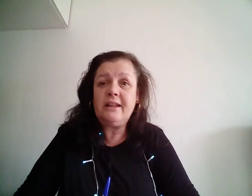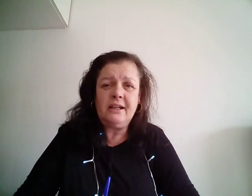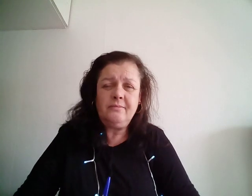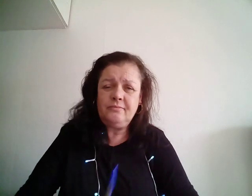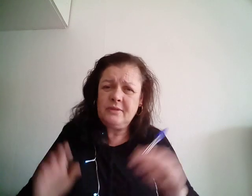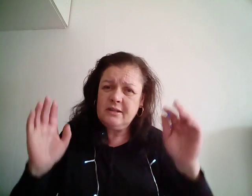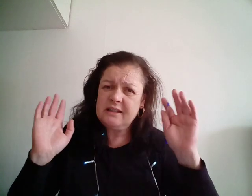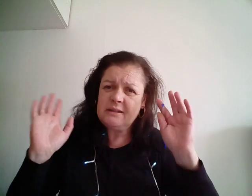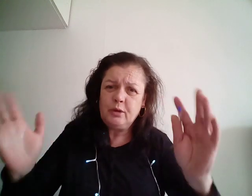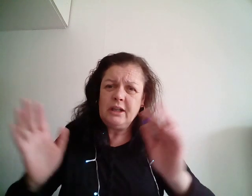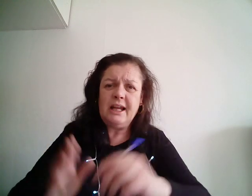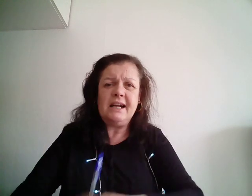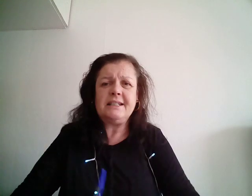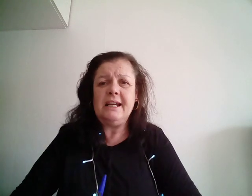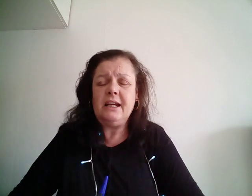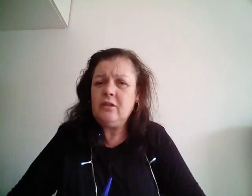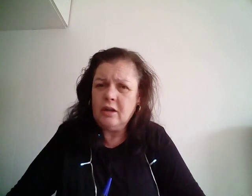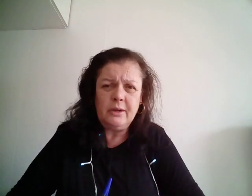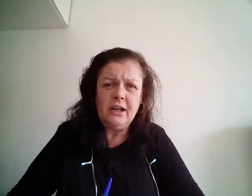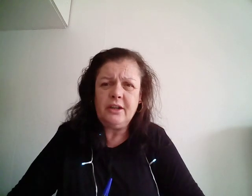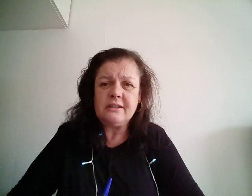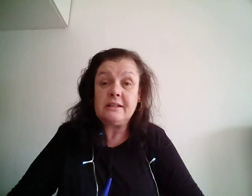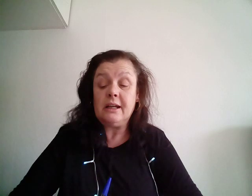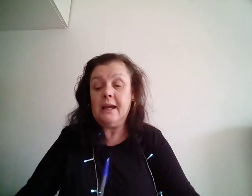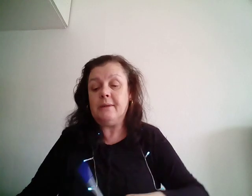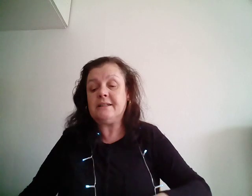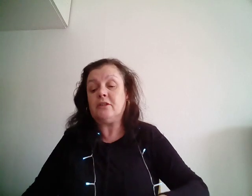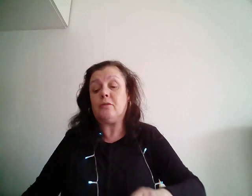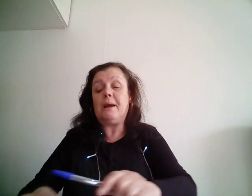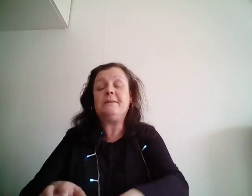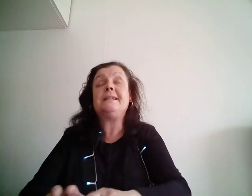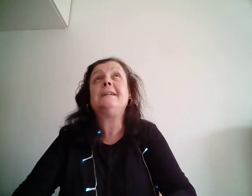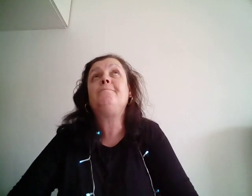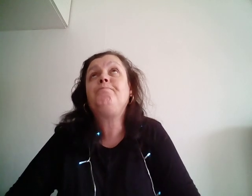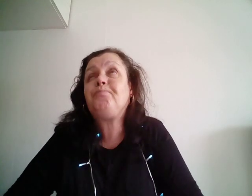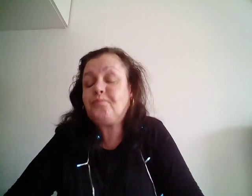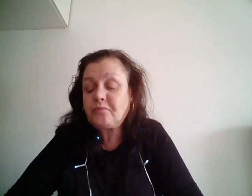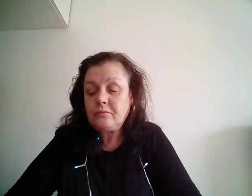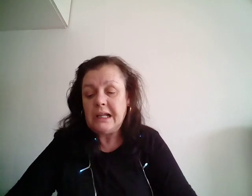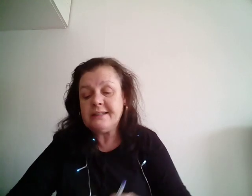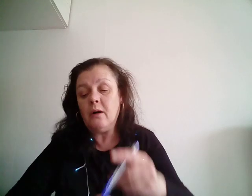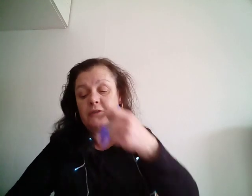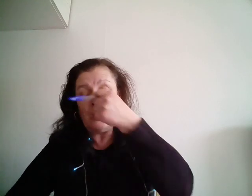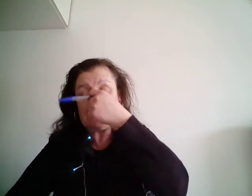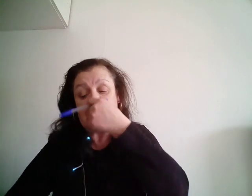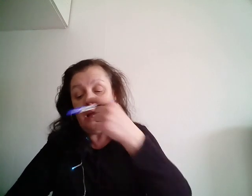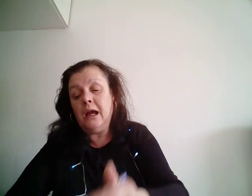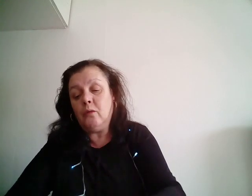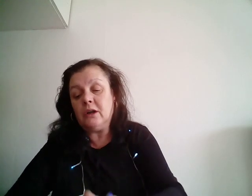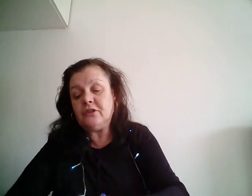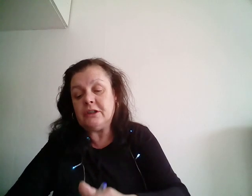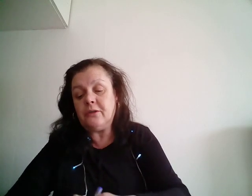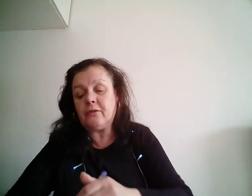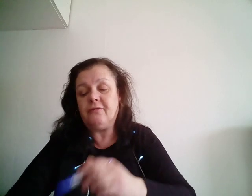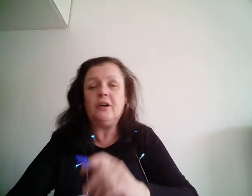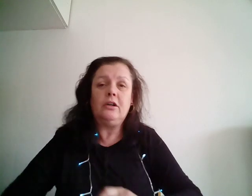weather spoil our day. No, we are not. Okay, my delicious babies, now then. So I've got